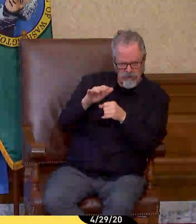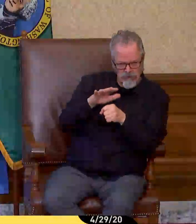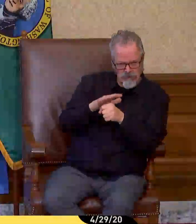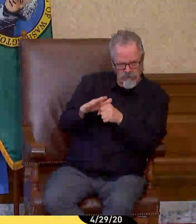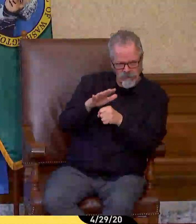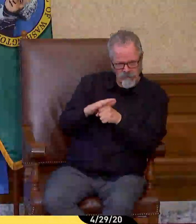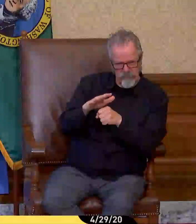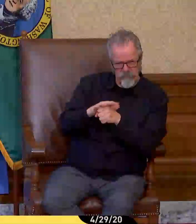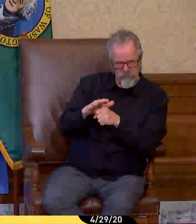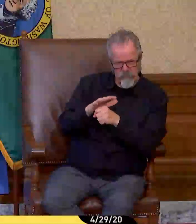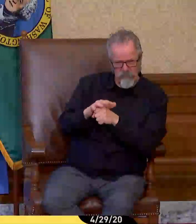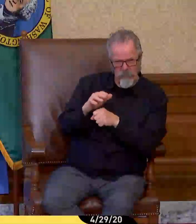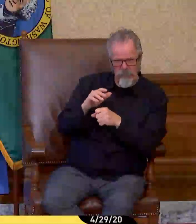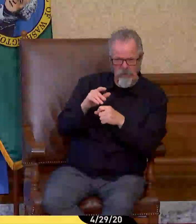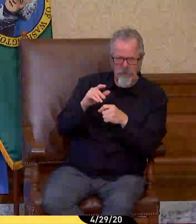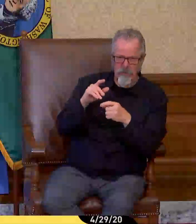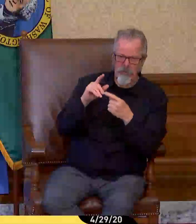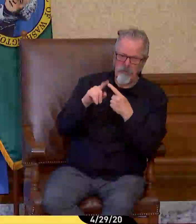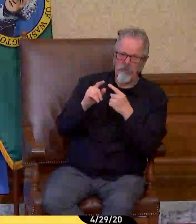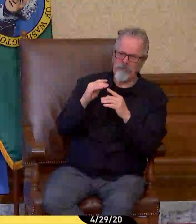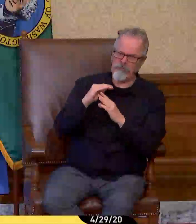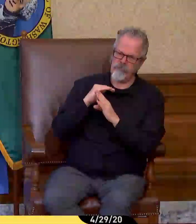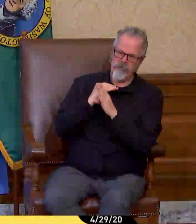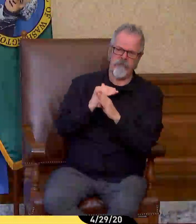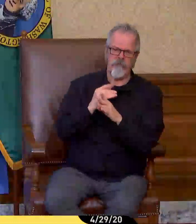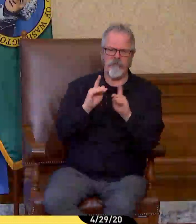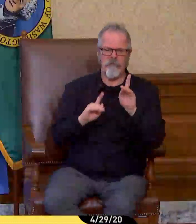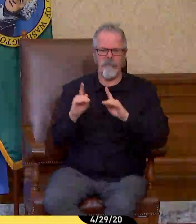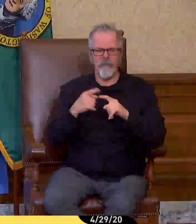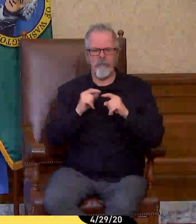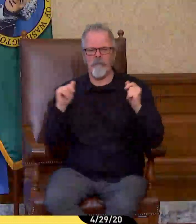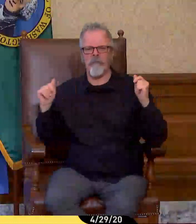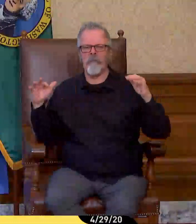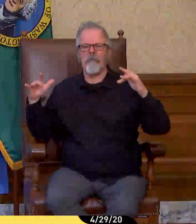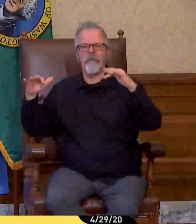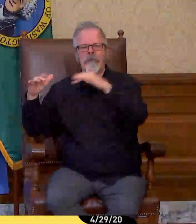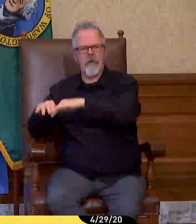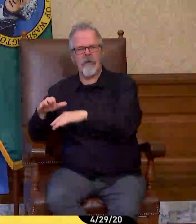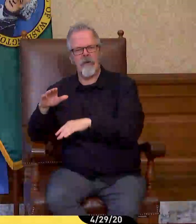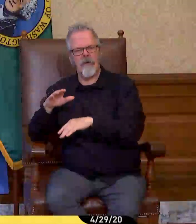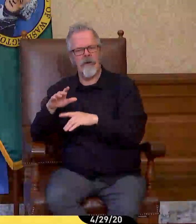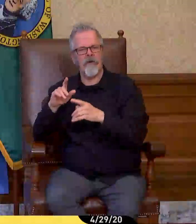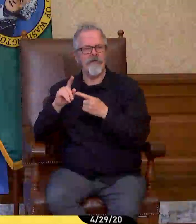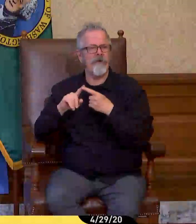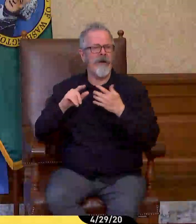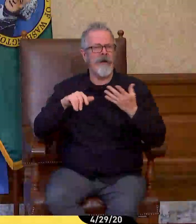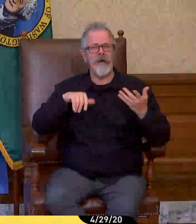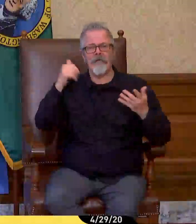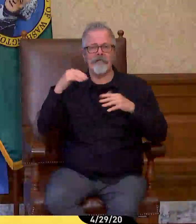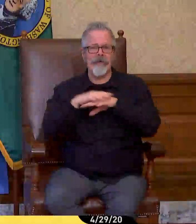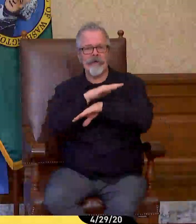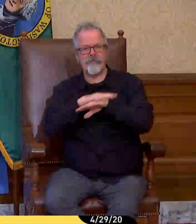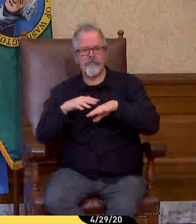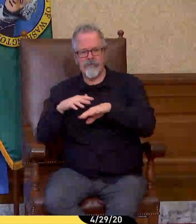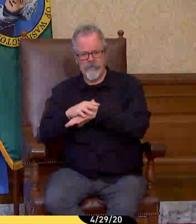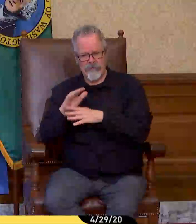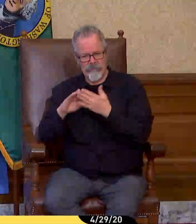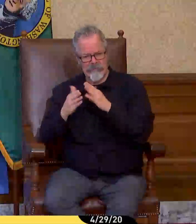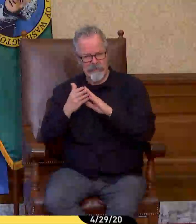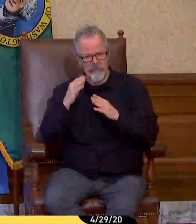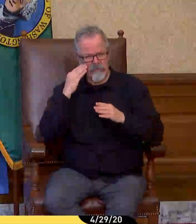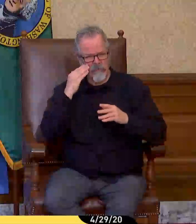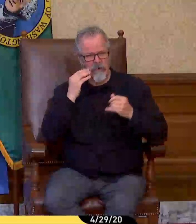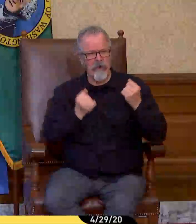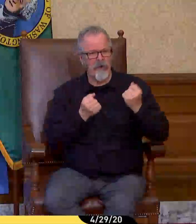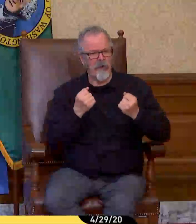during this time while so many people are out of work and trying to find activities to do with their families? And the second question I had for you was you